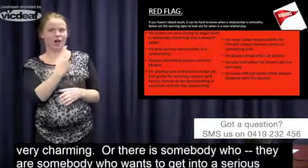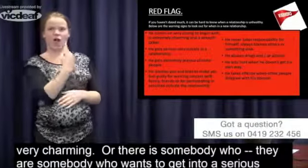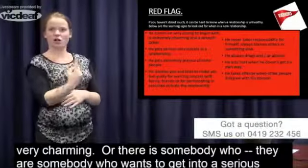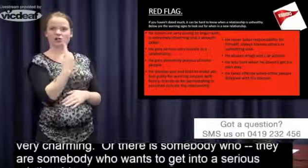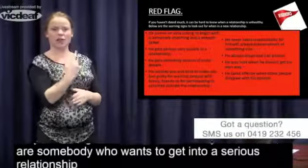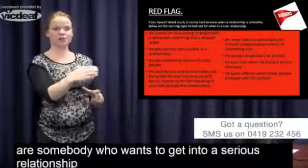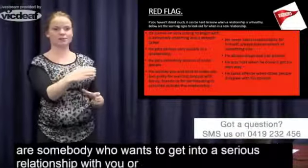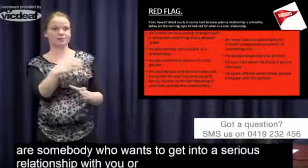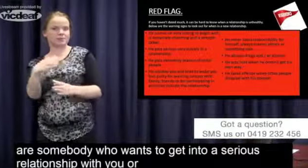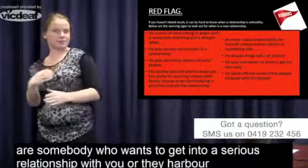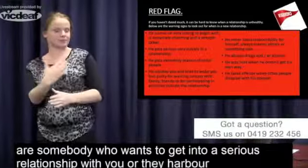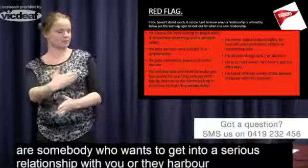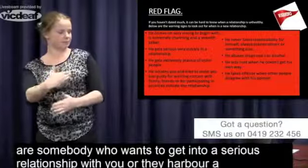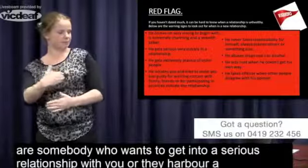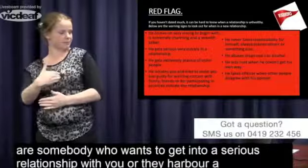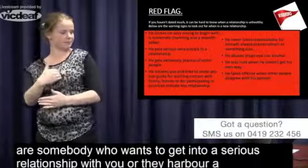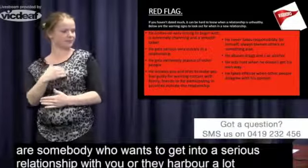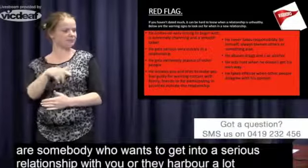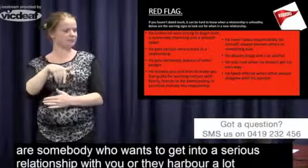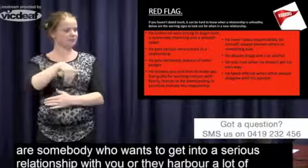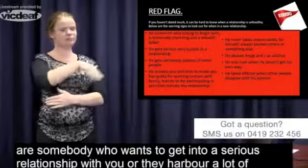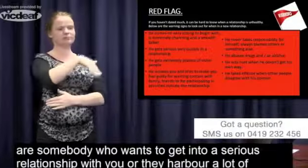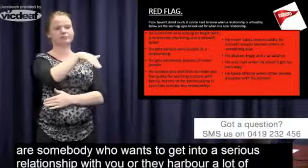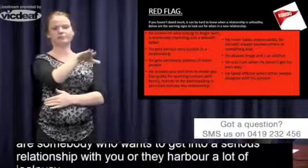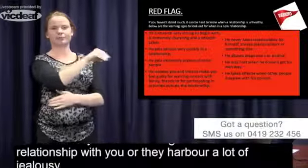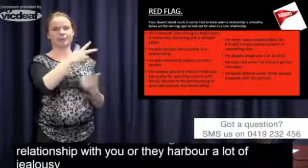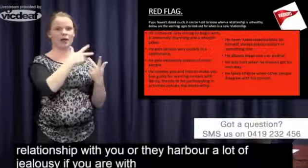with your other friends. They try and isolate you.